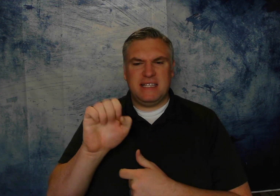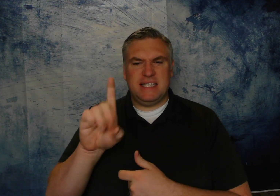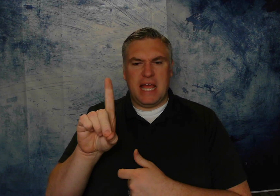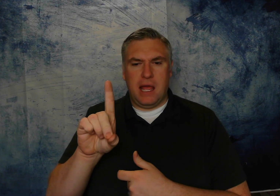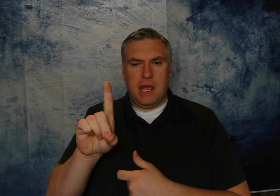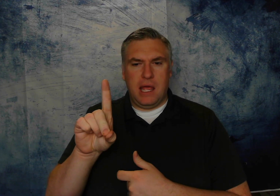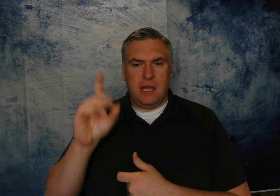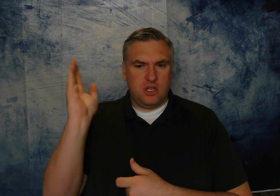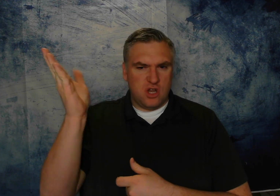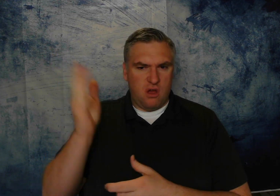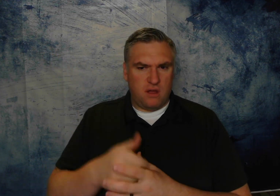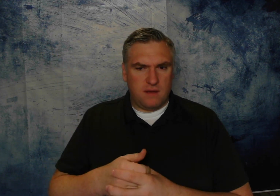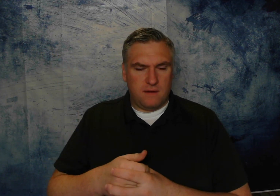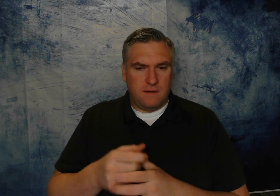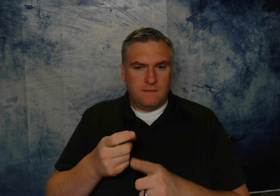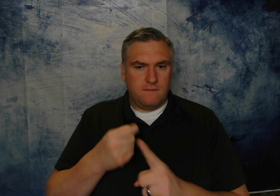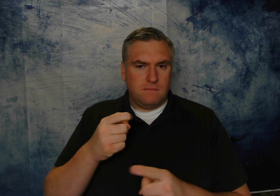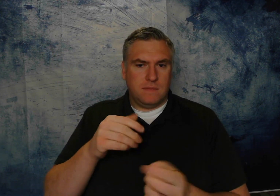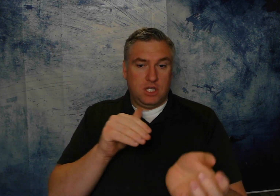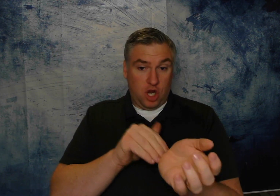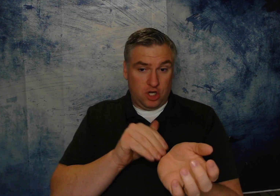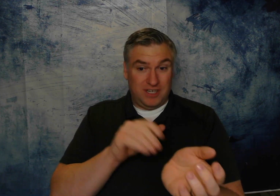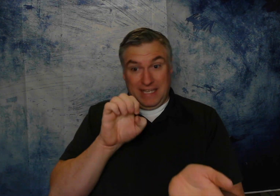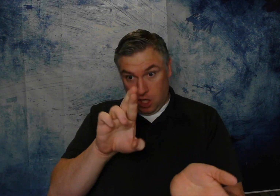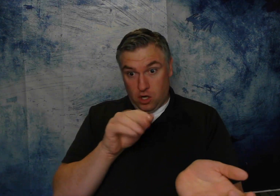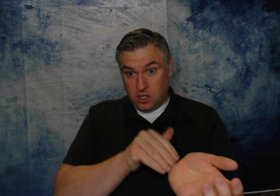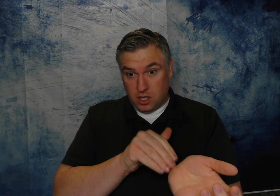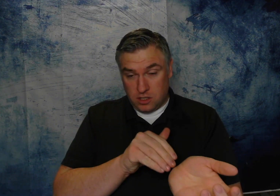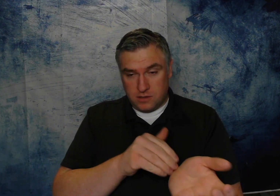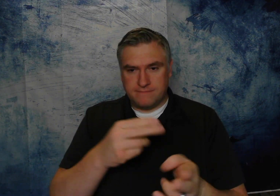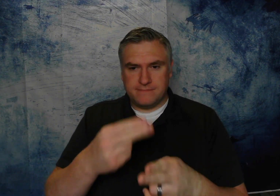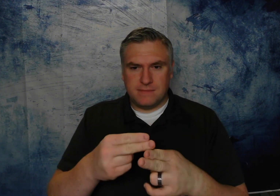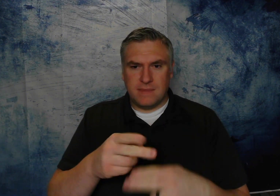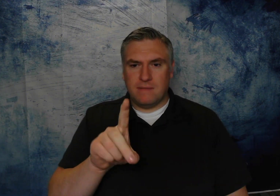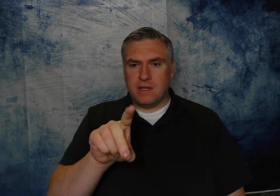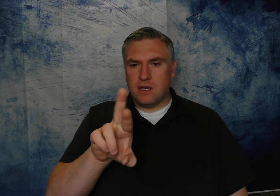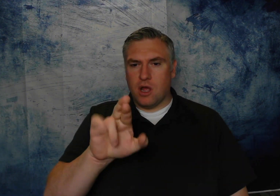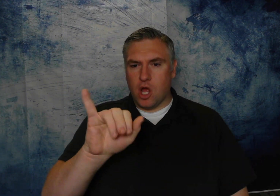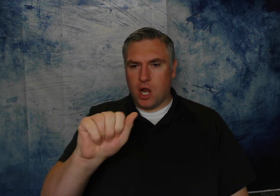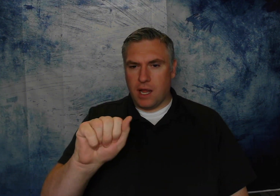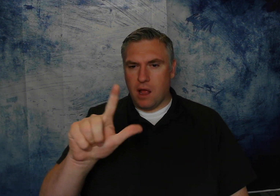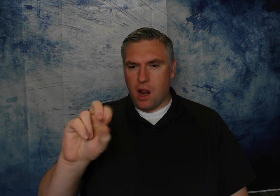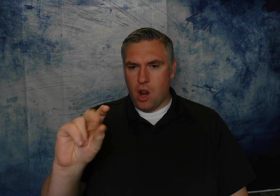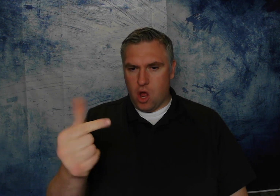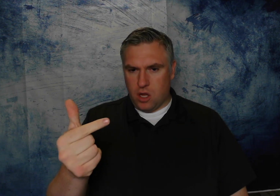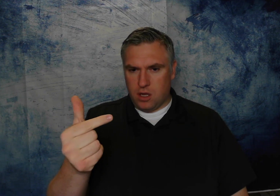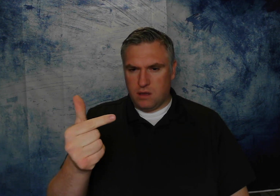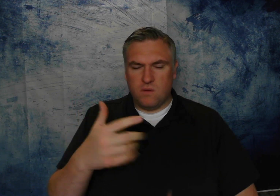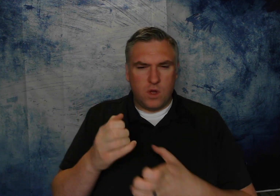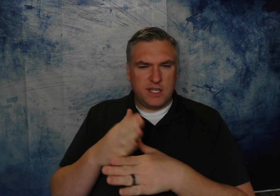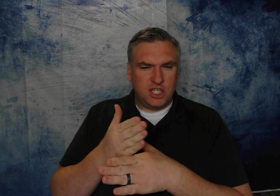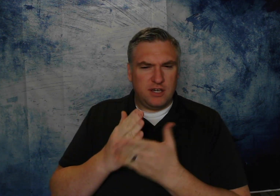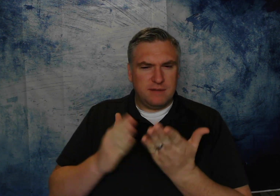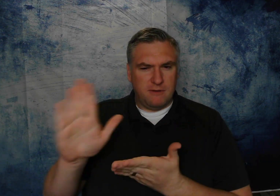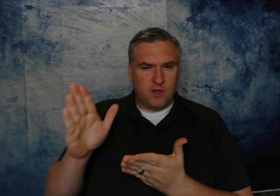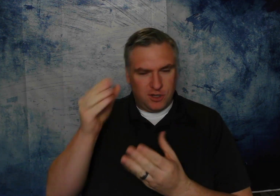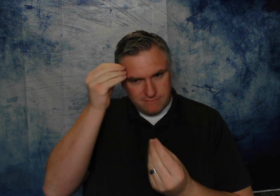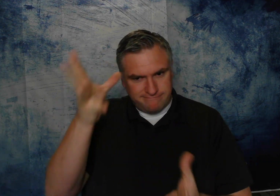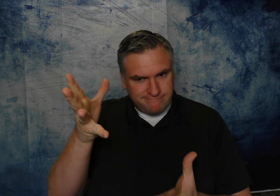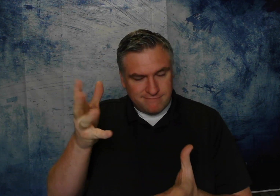So recently I've watched a TED Talk from a doctor, an ER doctor named Darria Long, and I want to share some